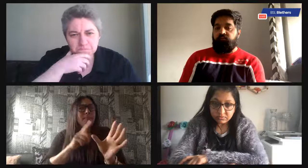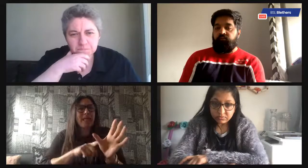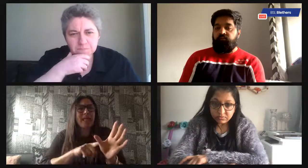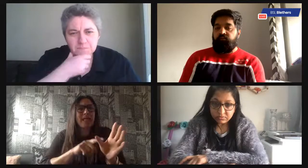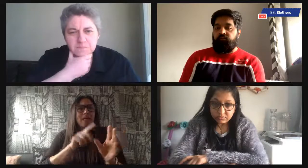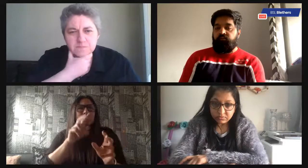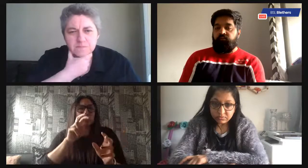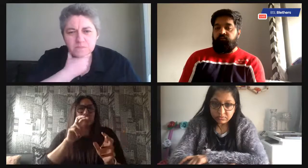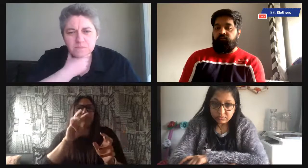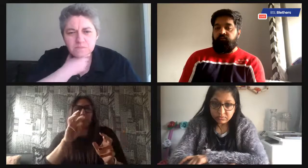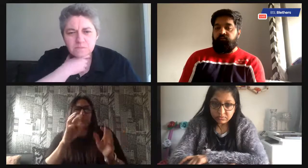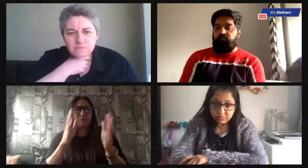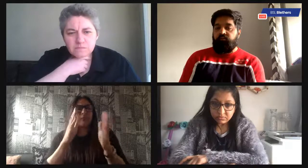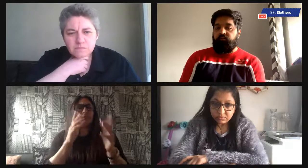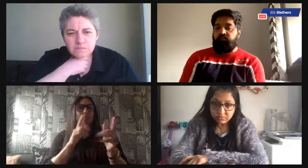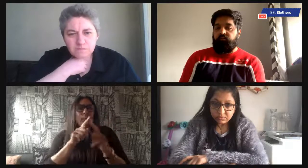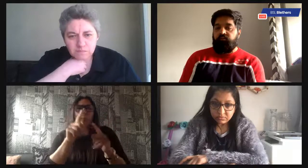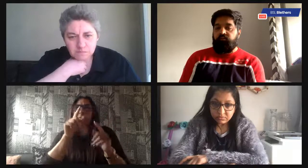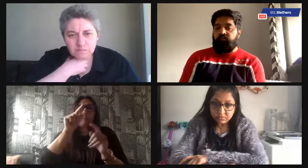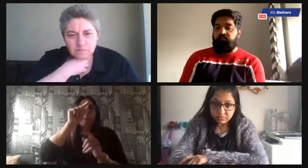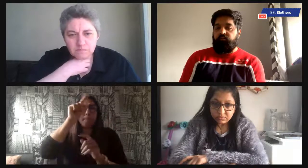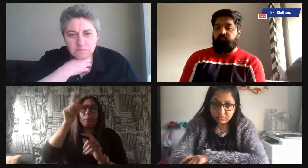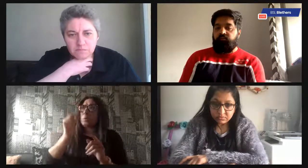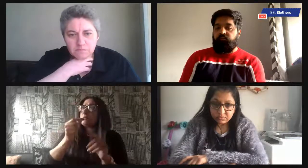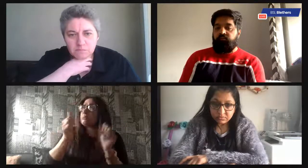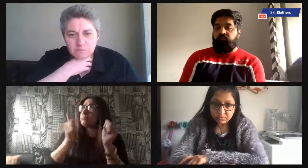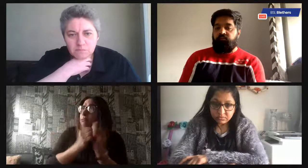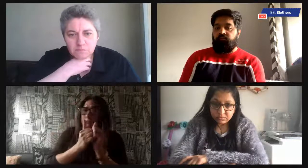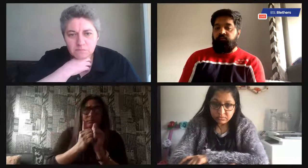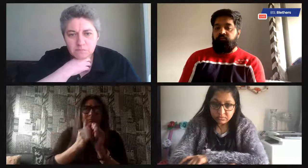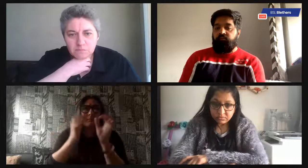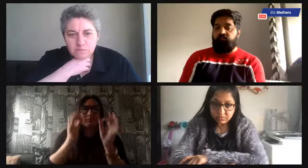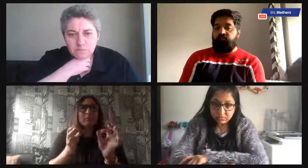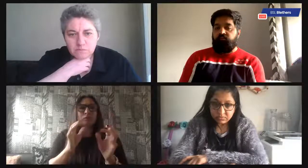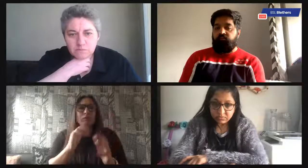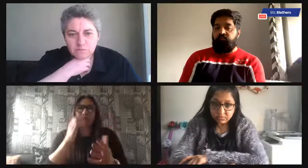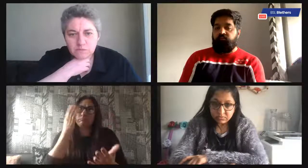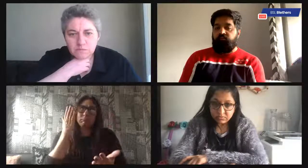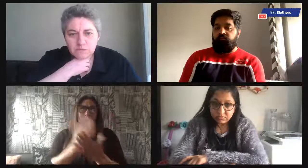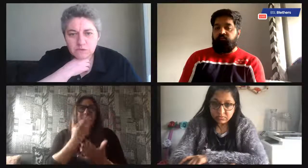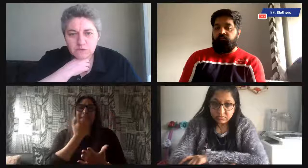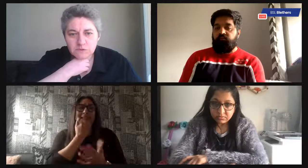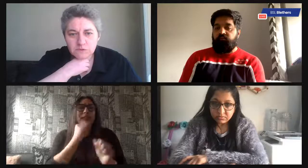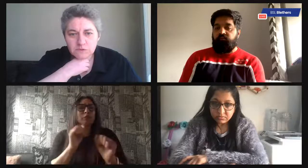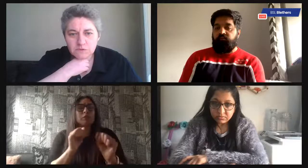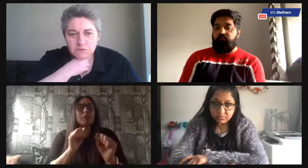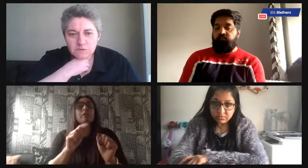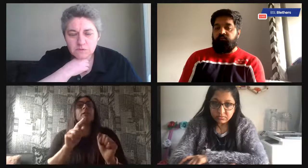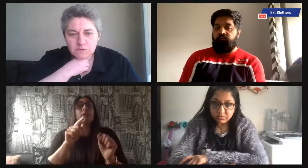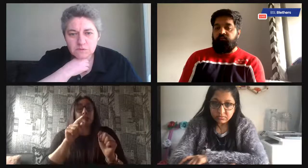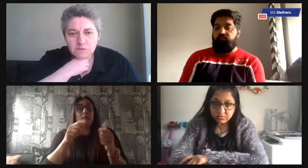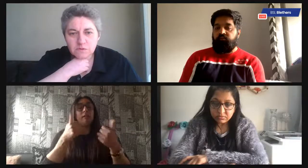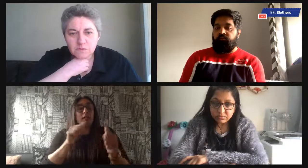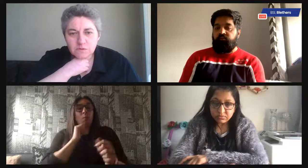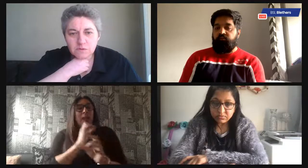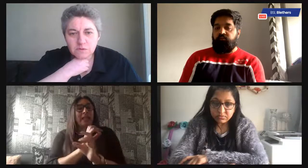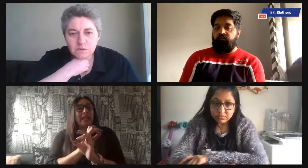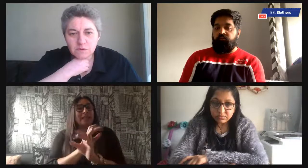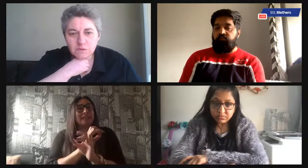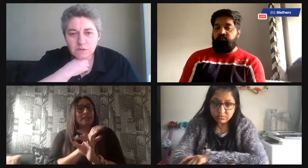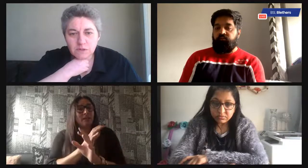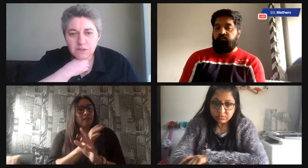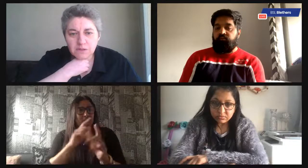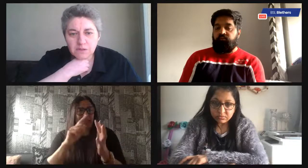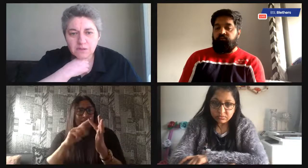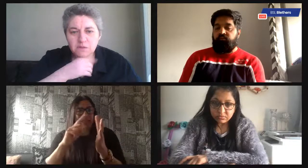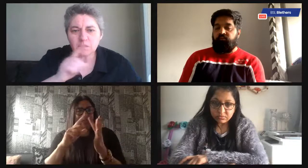Now, I think it finishes the 12th or 13th of May. They follow the moon time, so we don't know exactly the right date